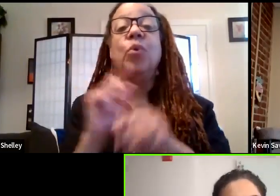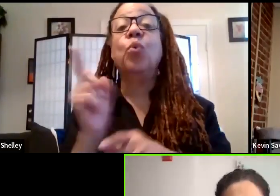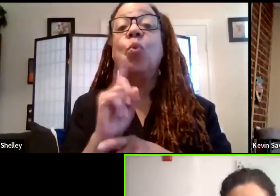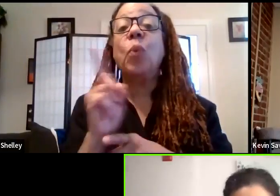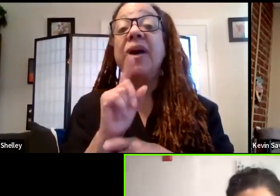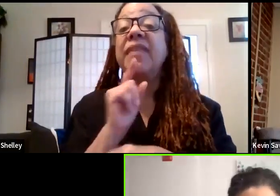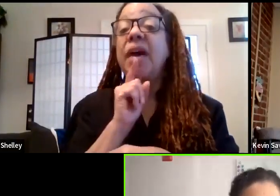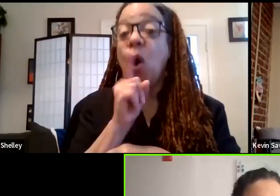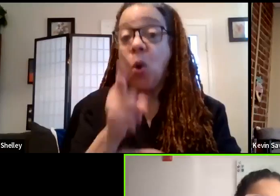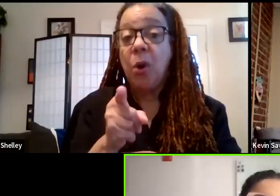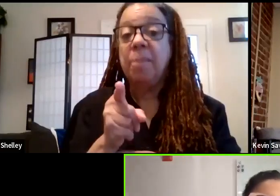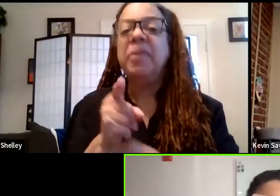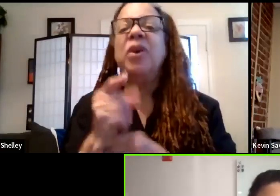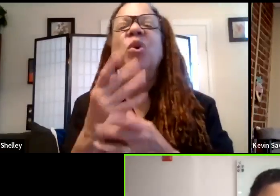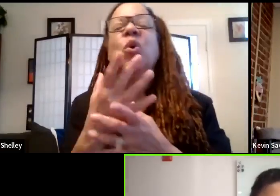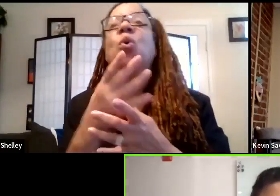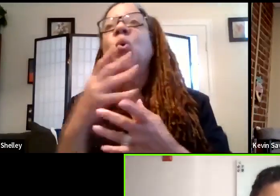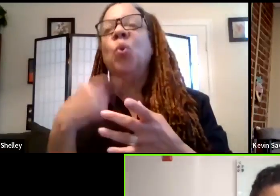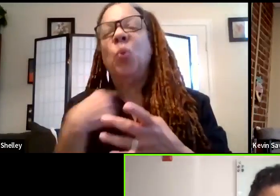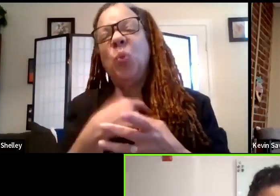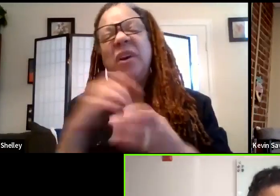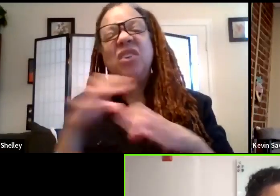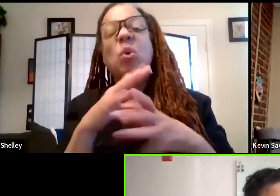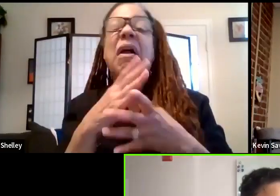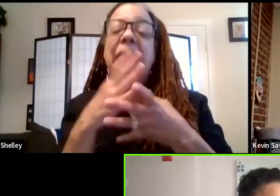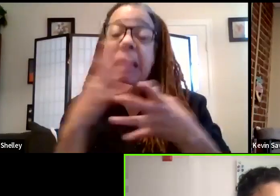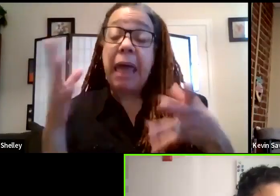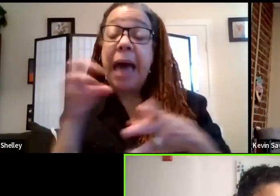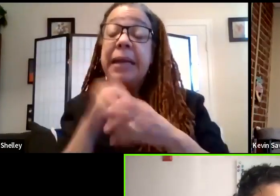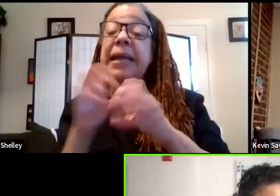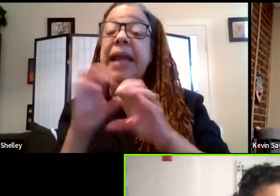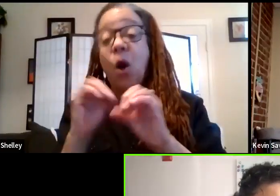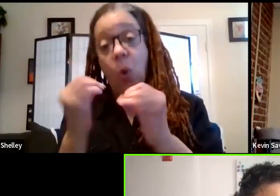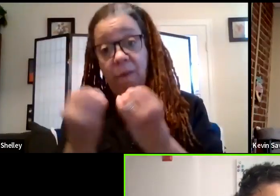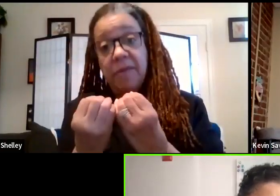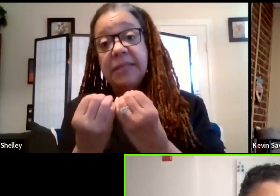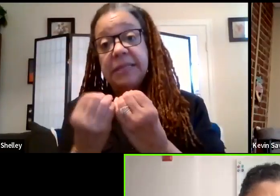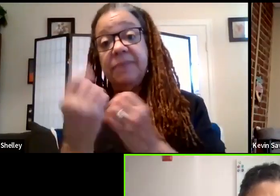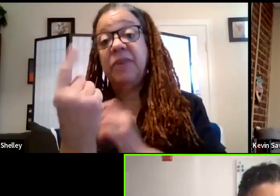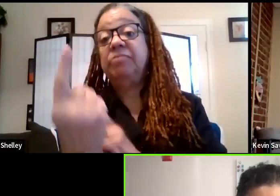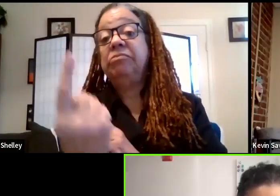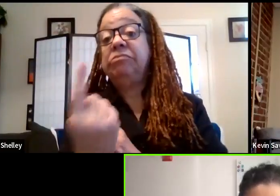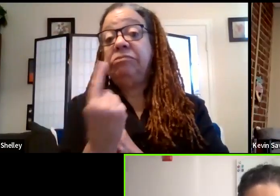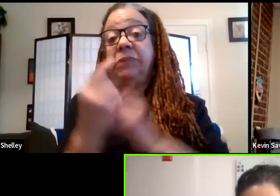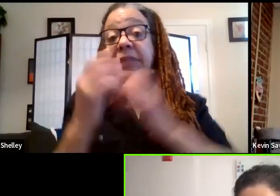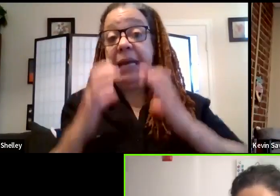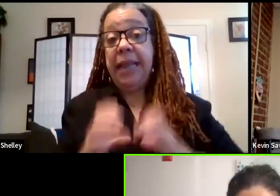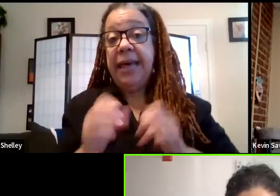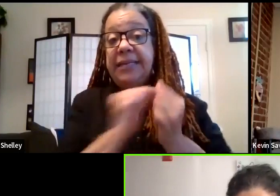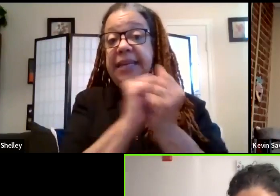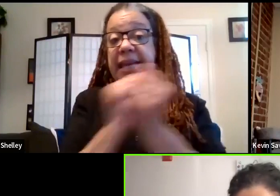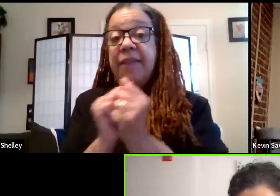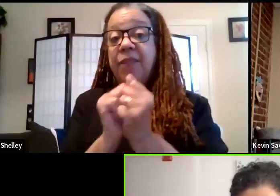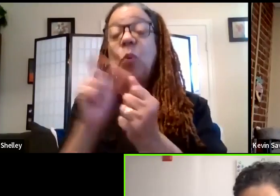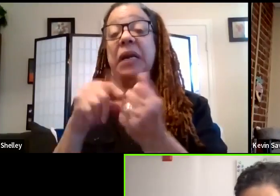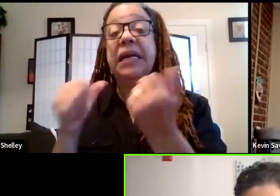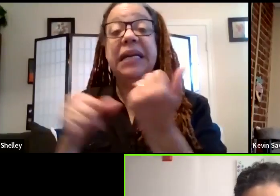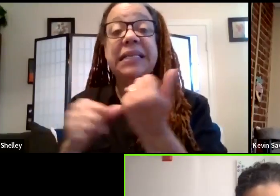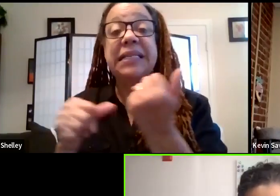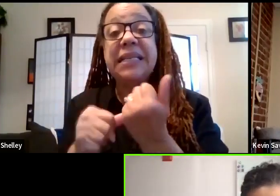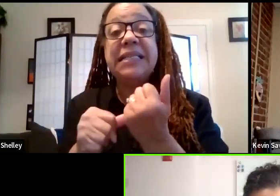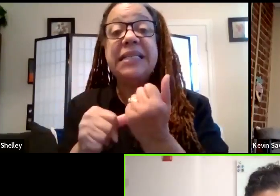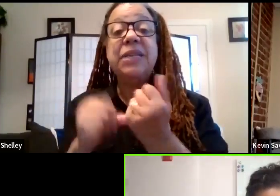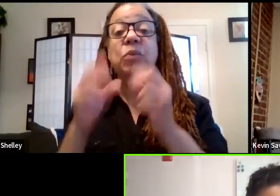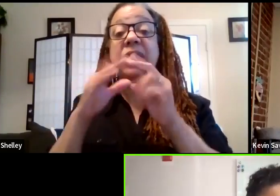stuff here in our office to bring the client together when they need assistance with whether they're